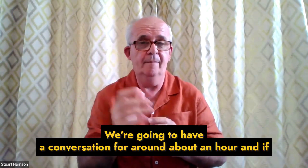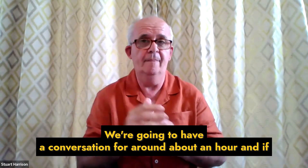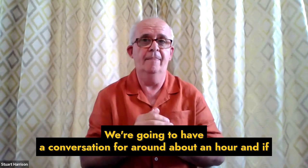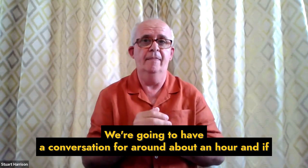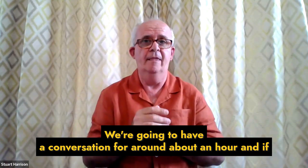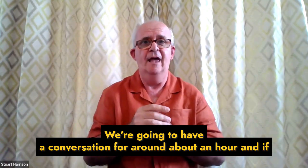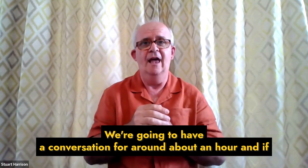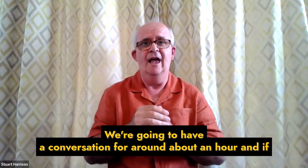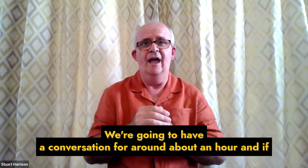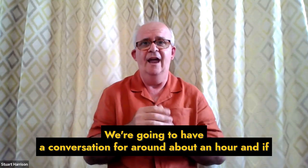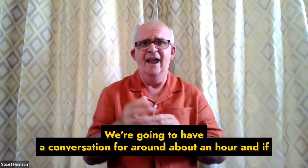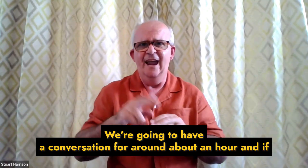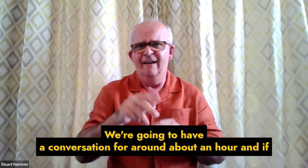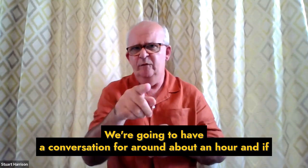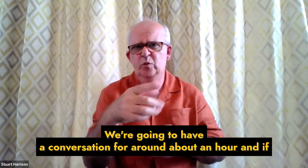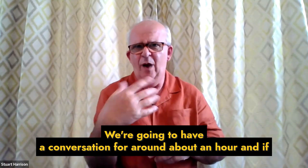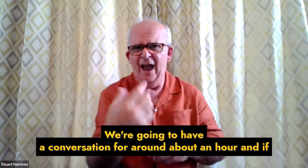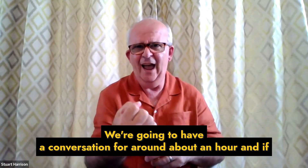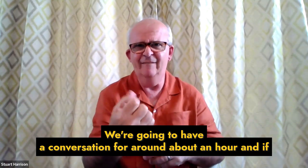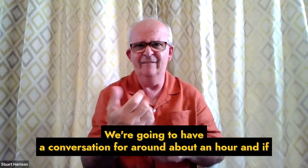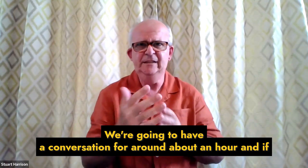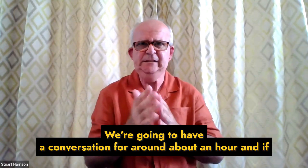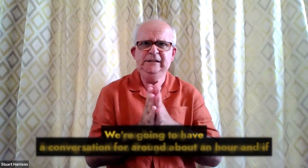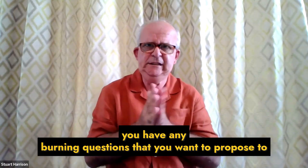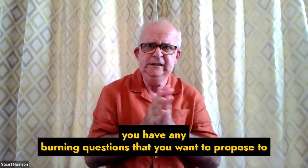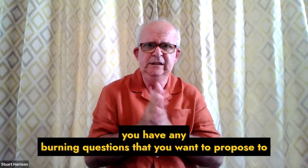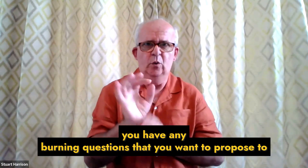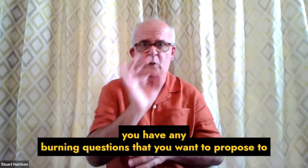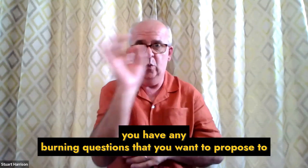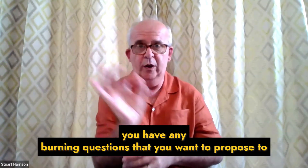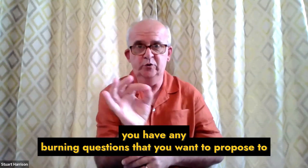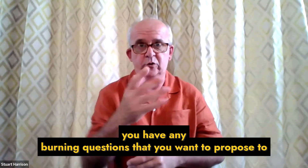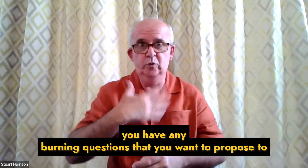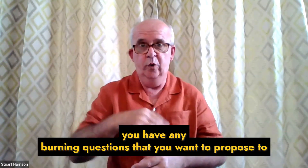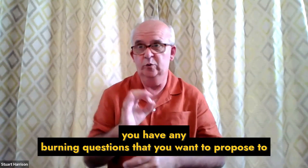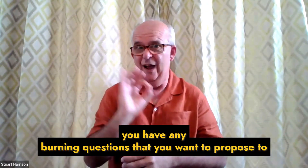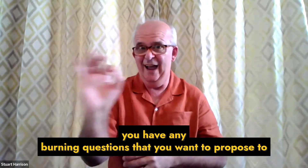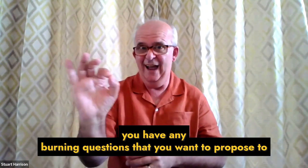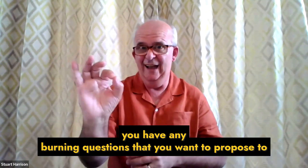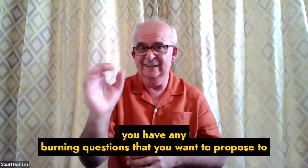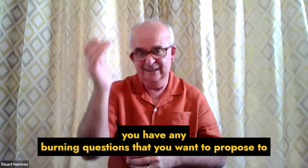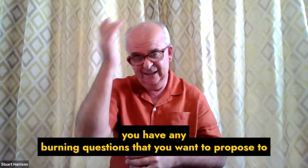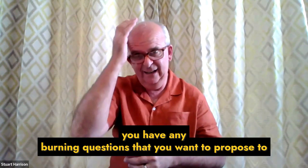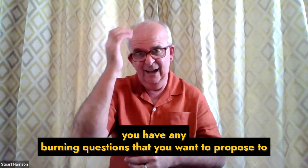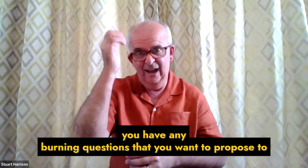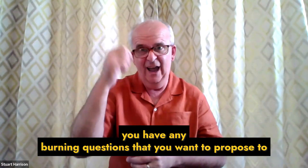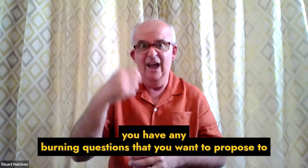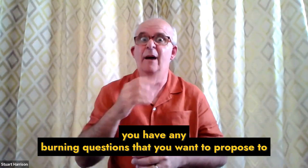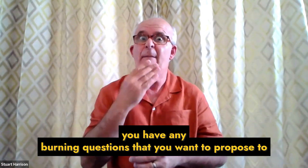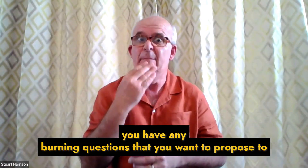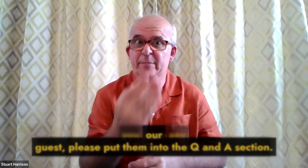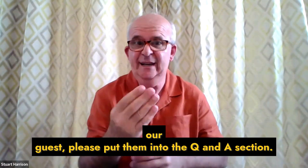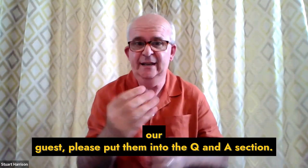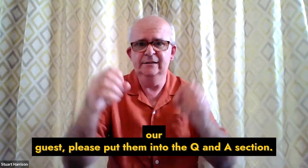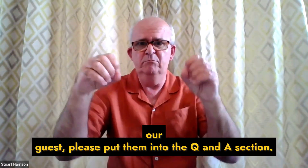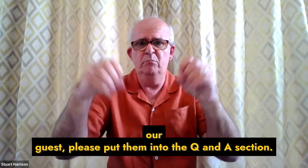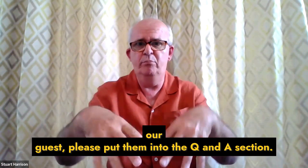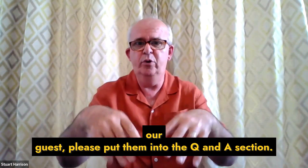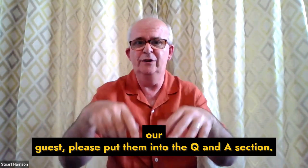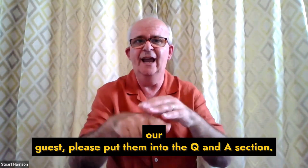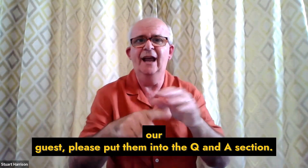We're going to have a conversation for around about an hour, and if you have any burning questions that you want to propose to